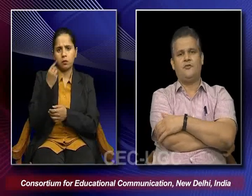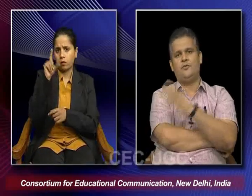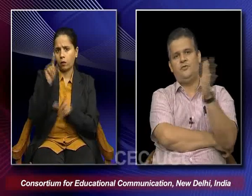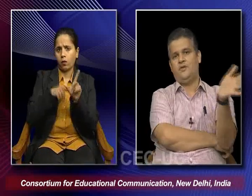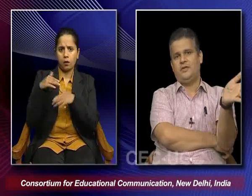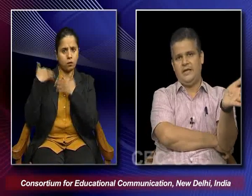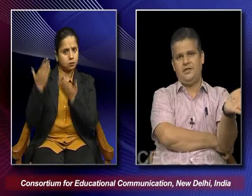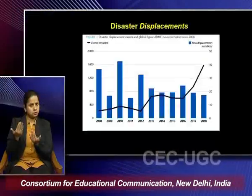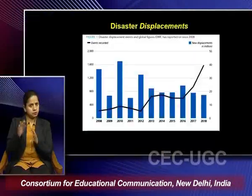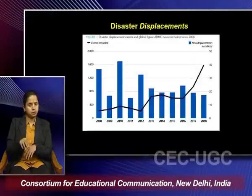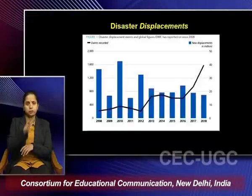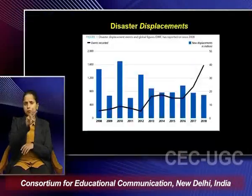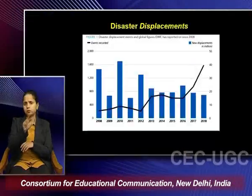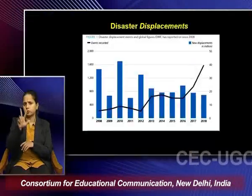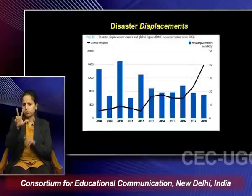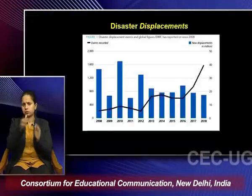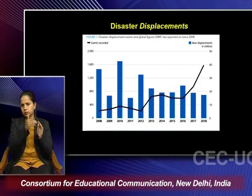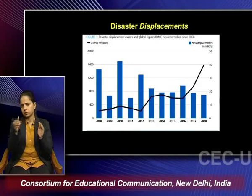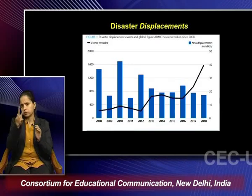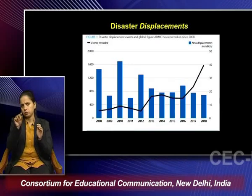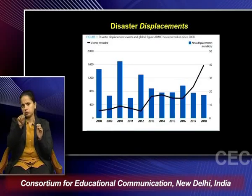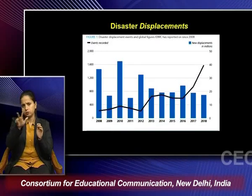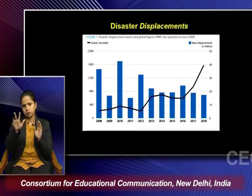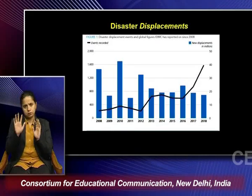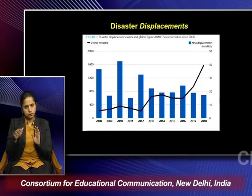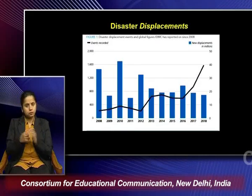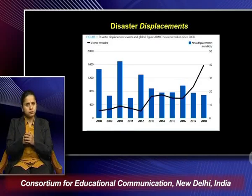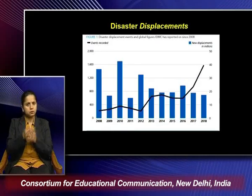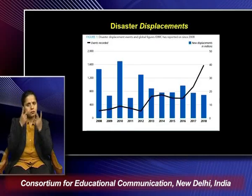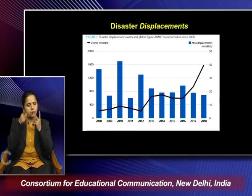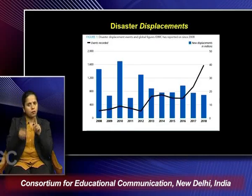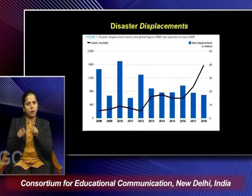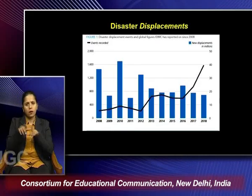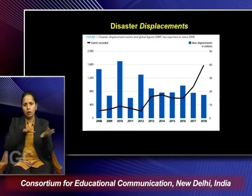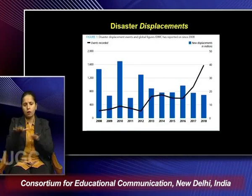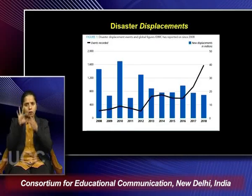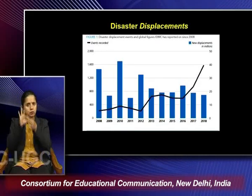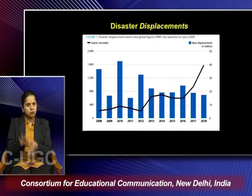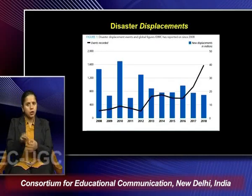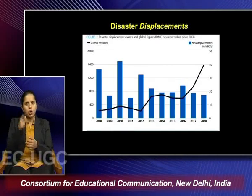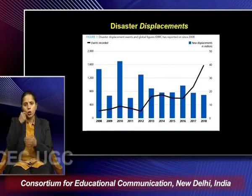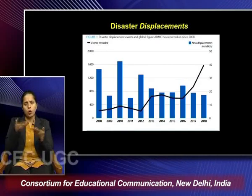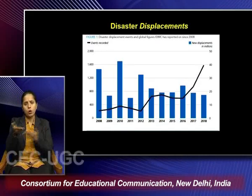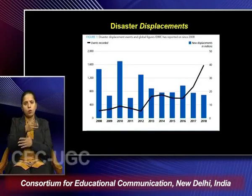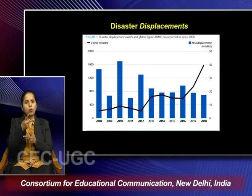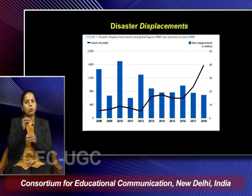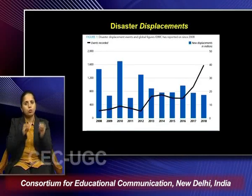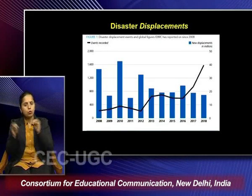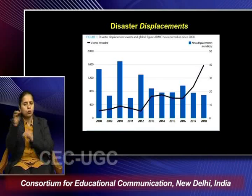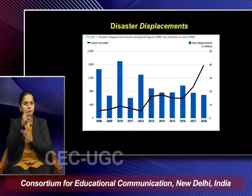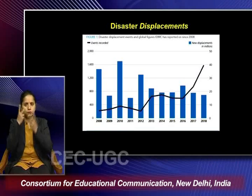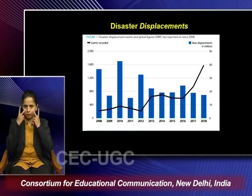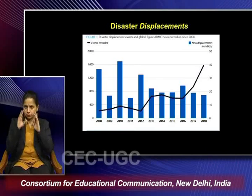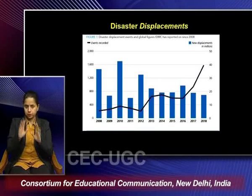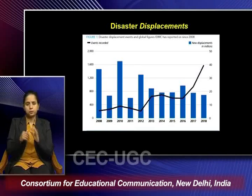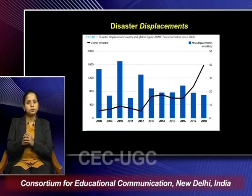years from 2008 to 2018, which actually looks at disaster related human migration and displacements.